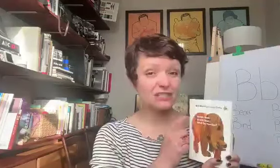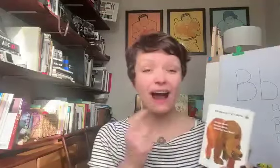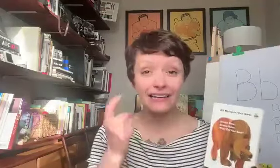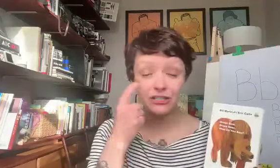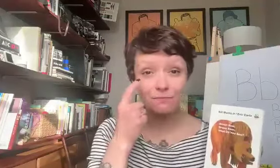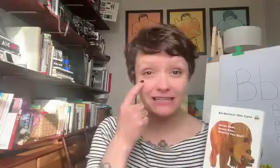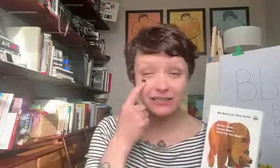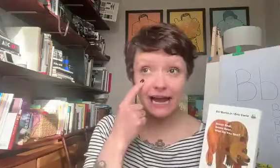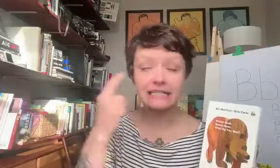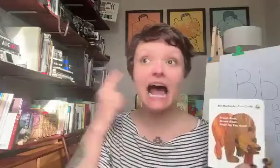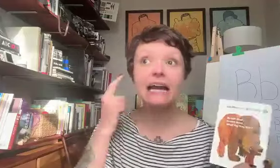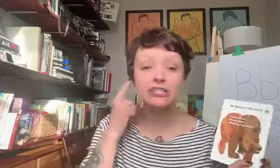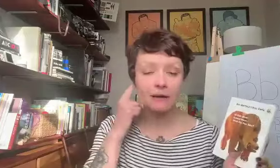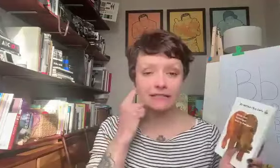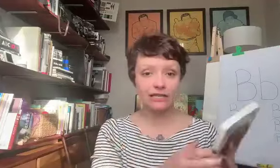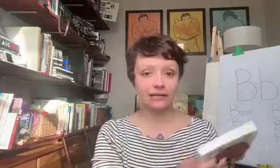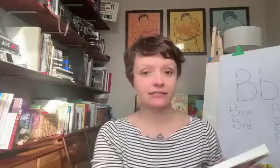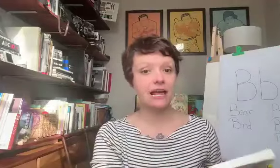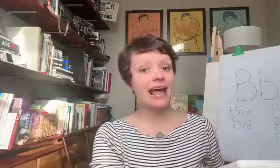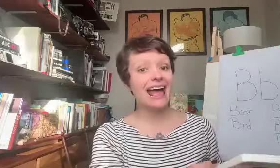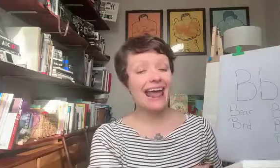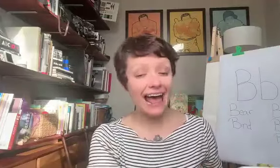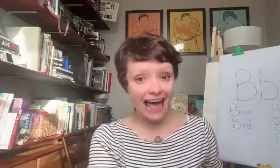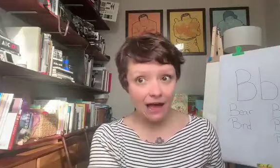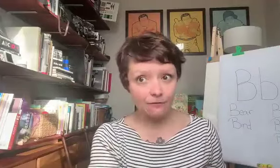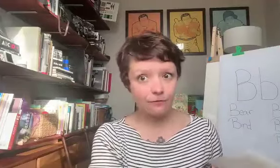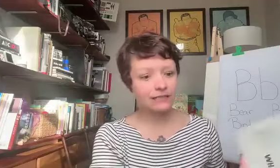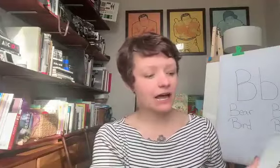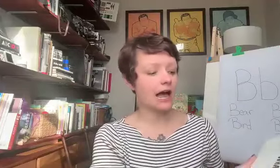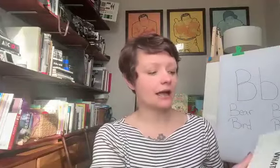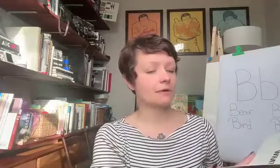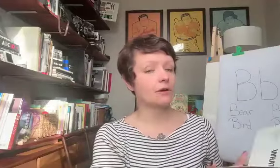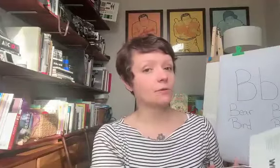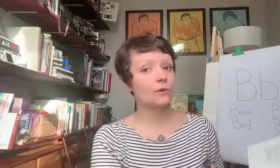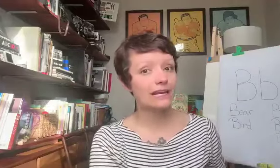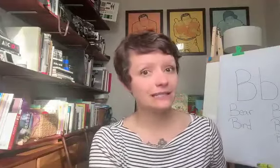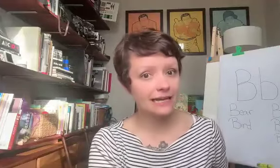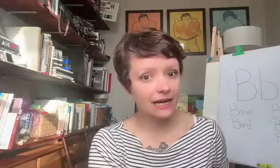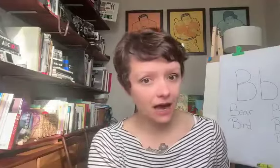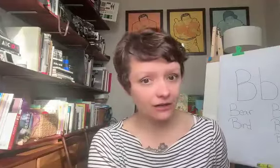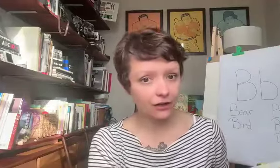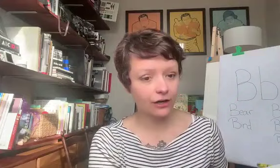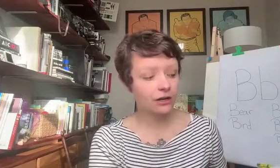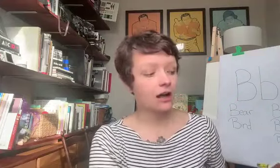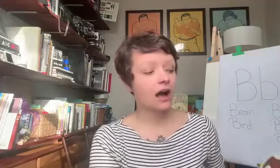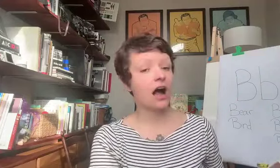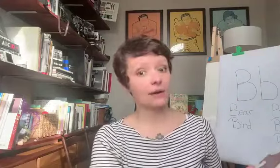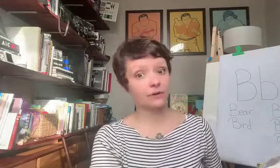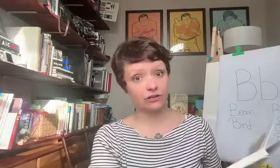So I need your best looking eyes and I need your best looking ears. And every time we say a color, I want you